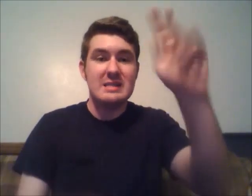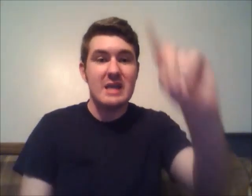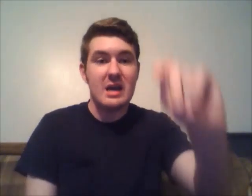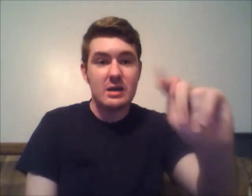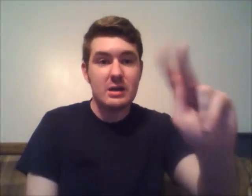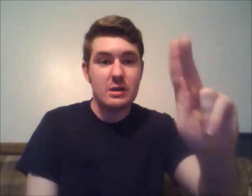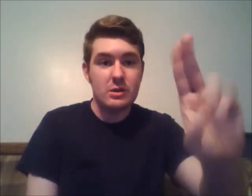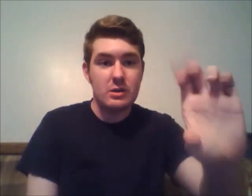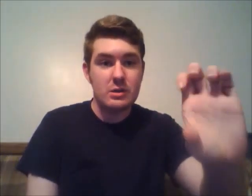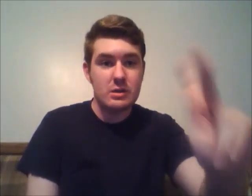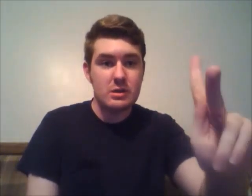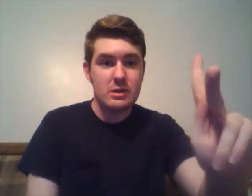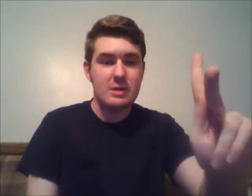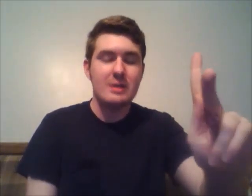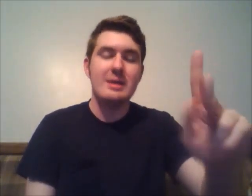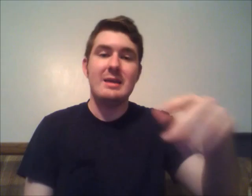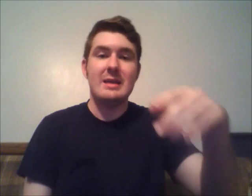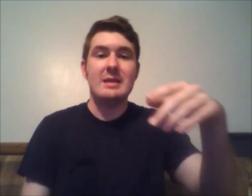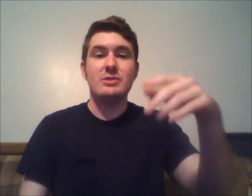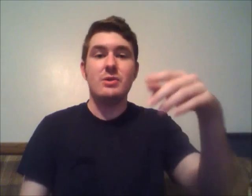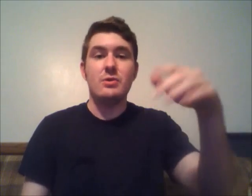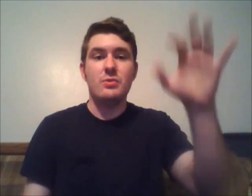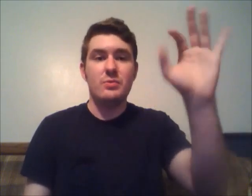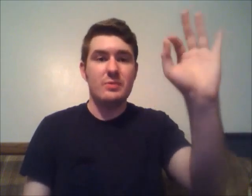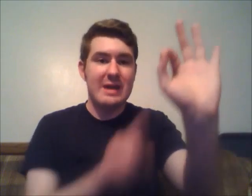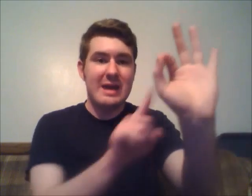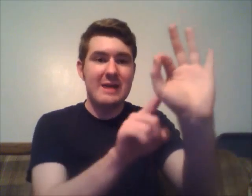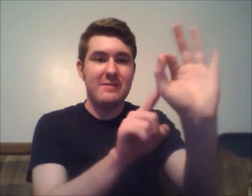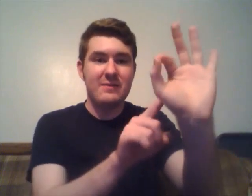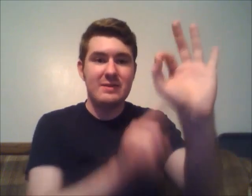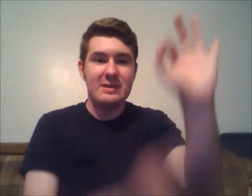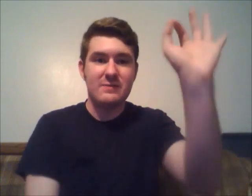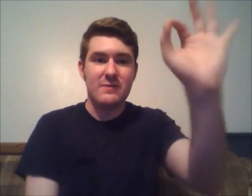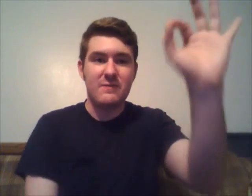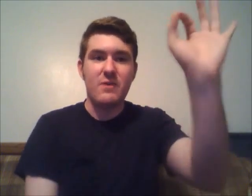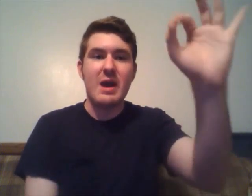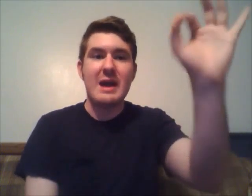Tuck, and so F is for friar,